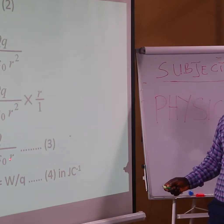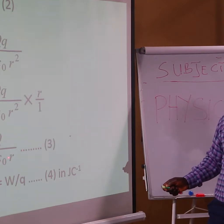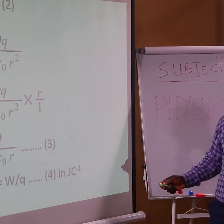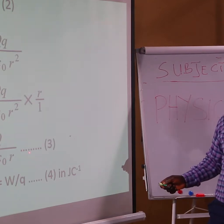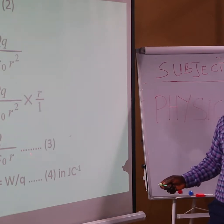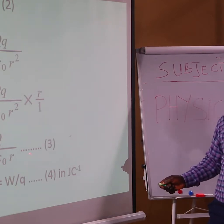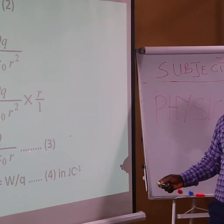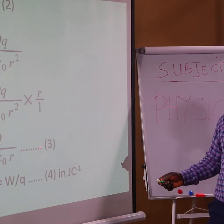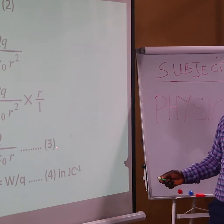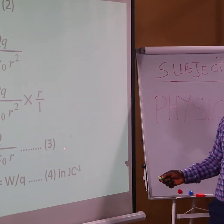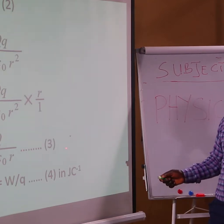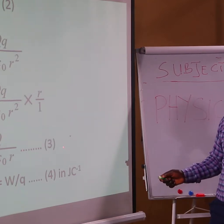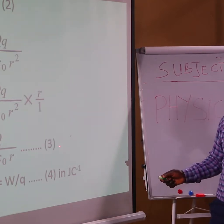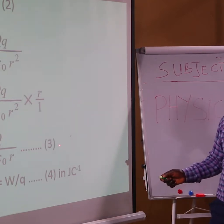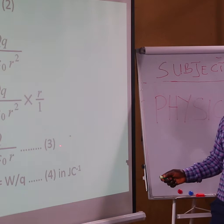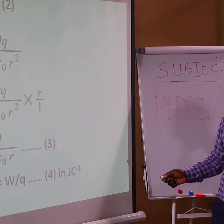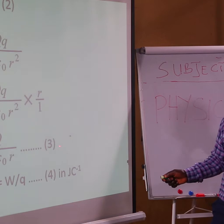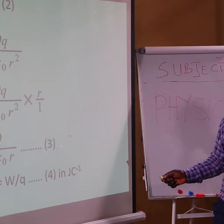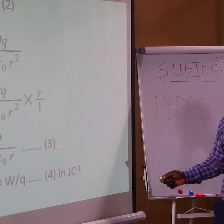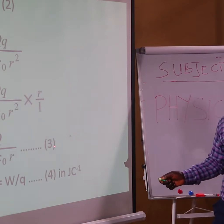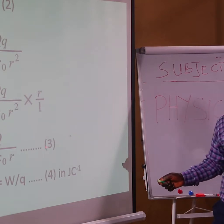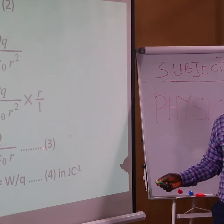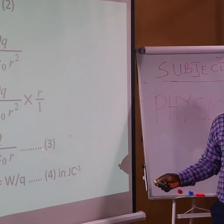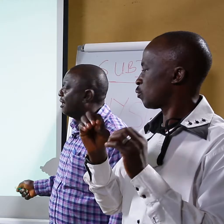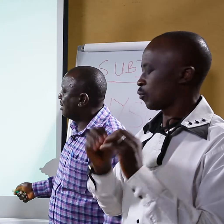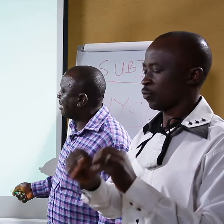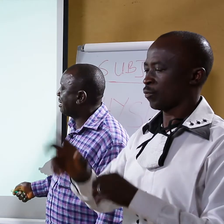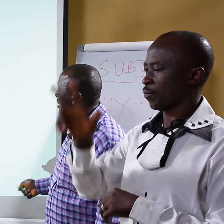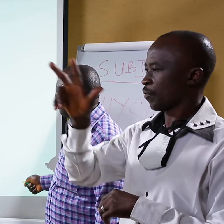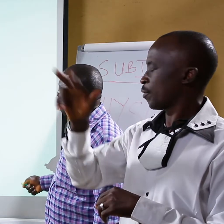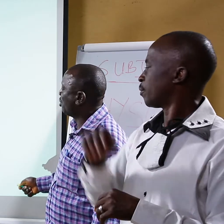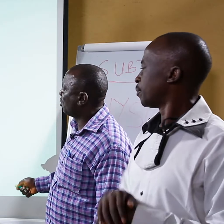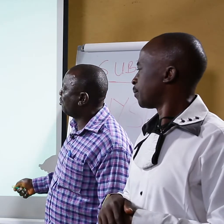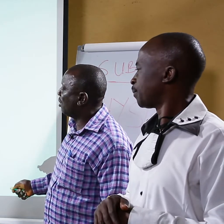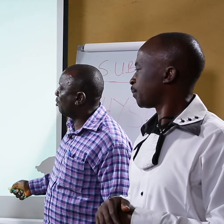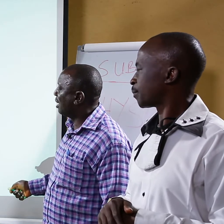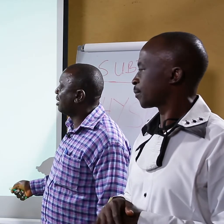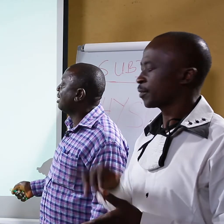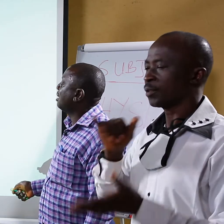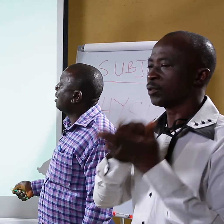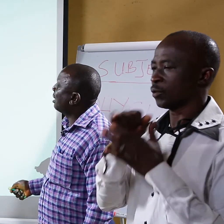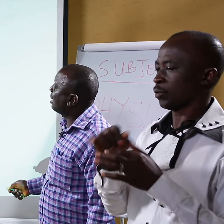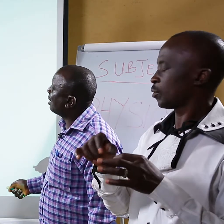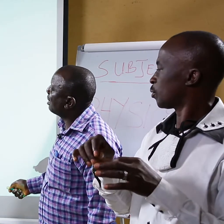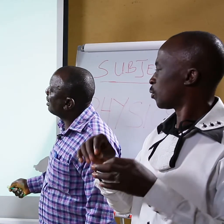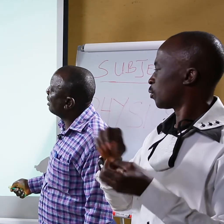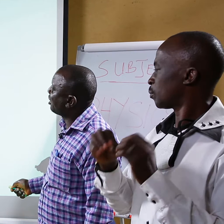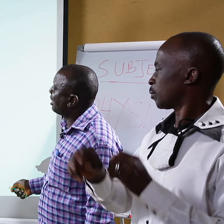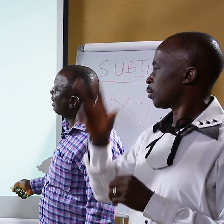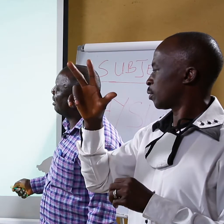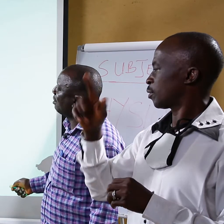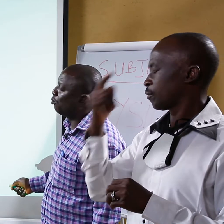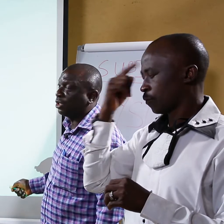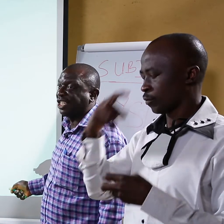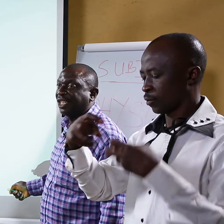epsilon naught r. And that gives us equation 3. This is equation for our